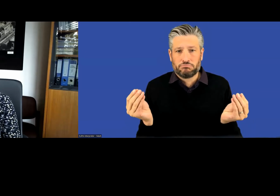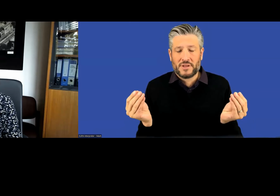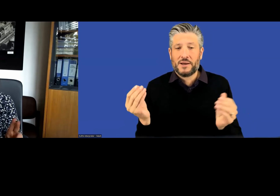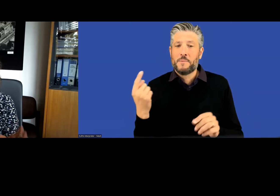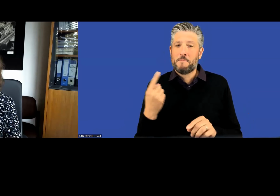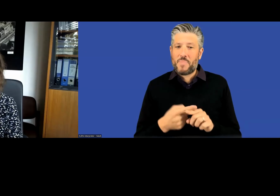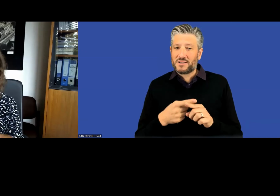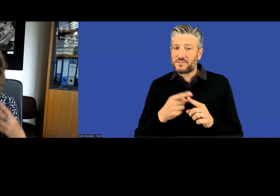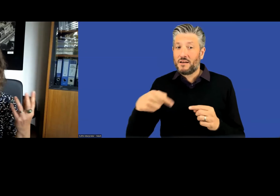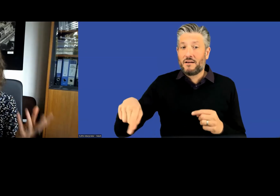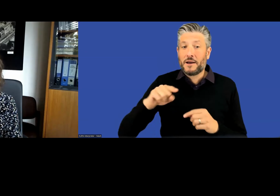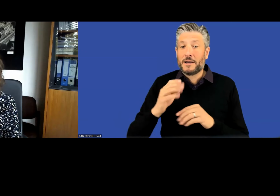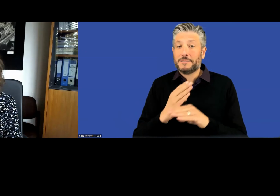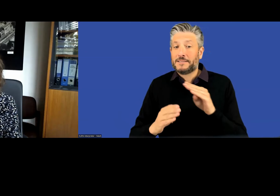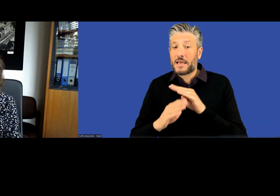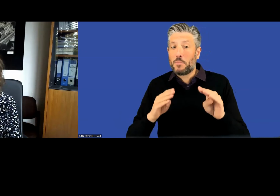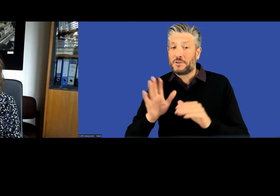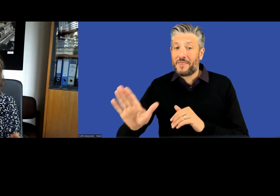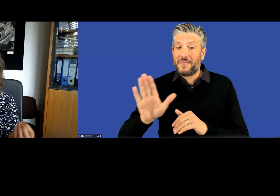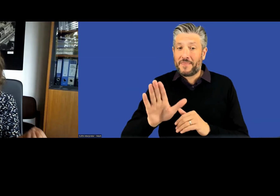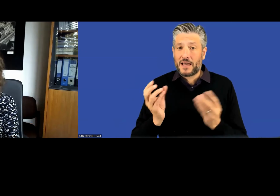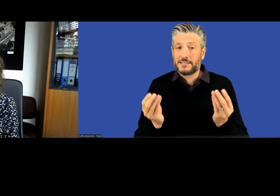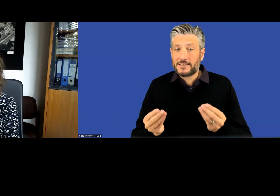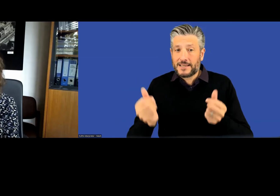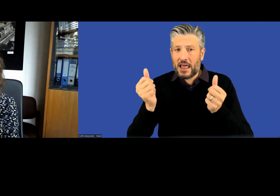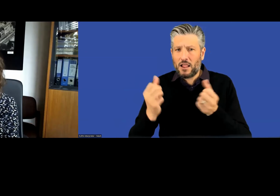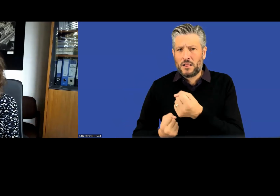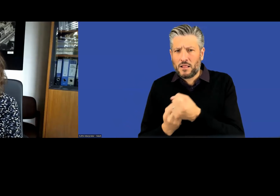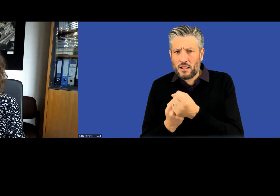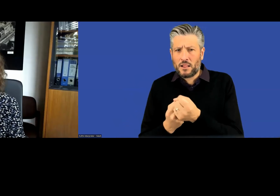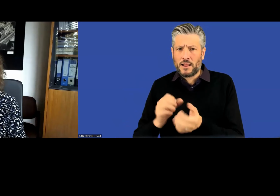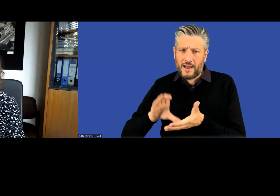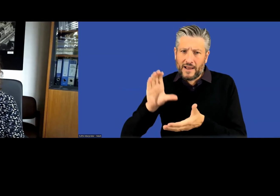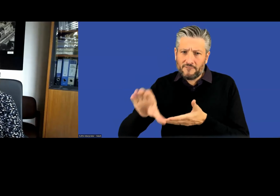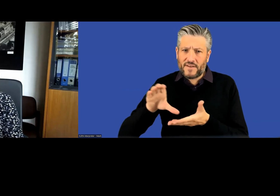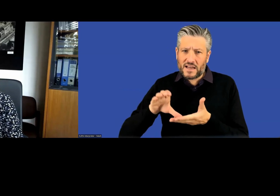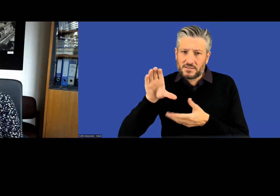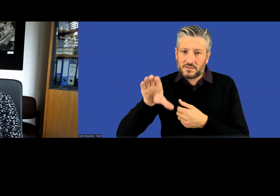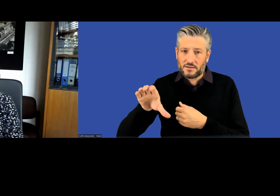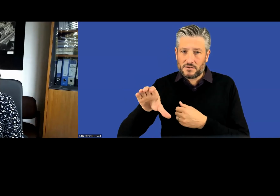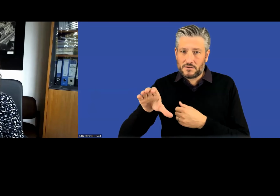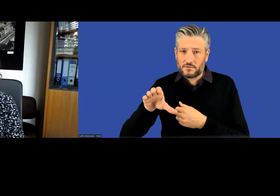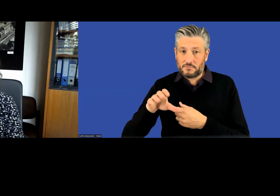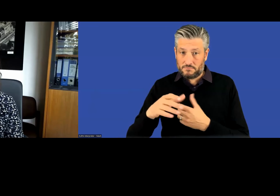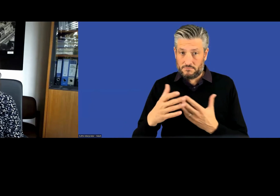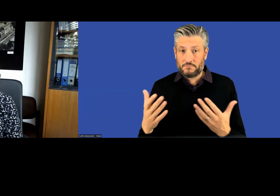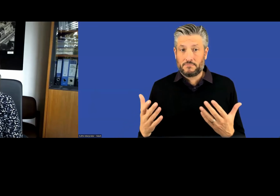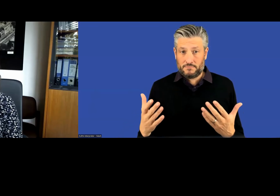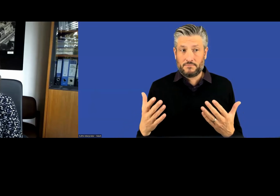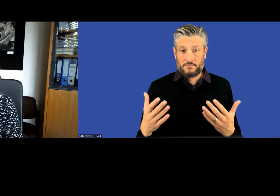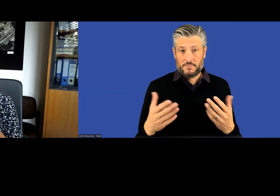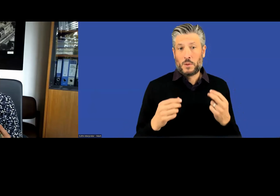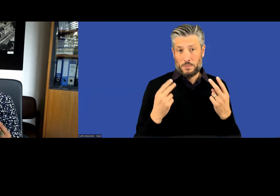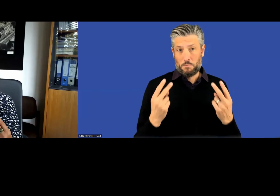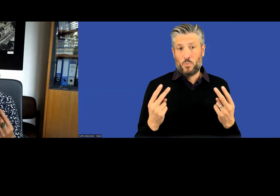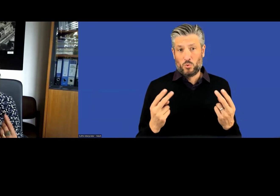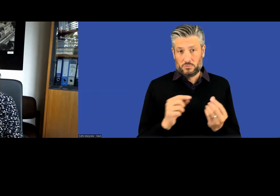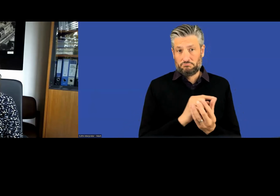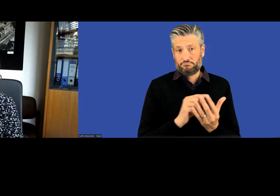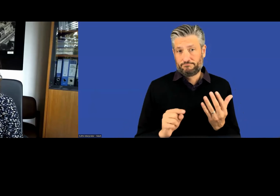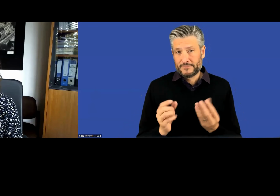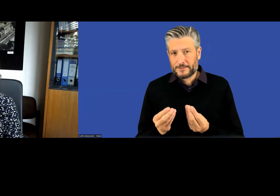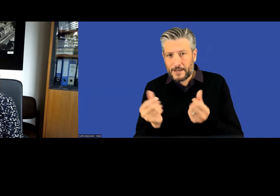unquote. So again, we have technical barriers as well as technical opportunities and skills. And to continue,